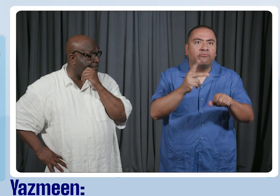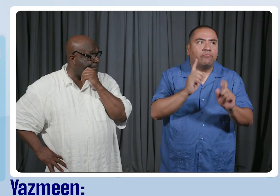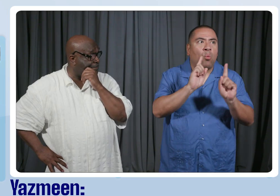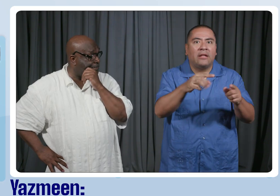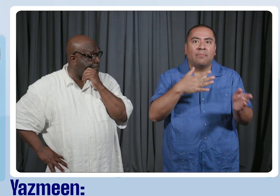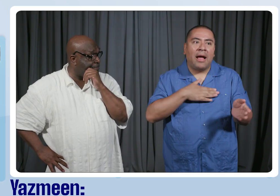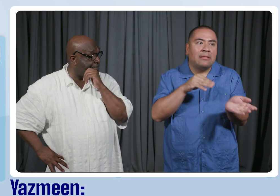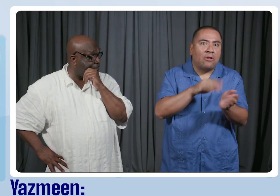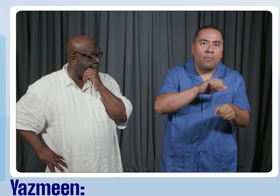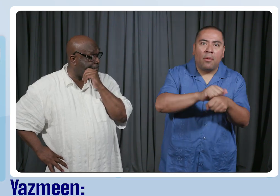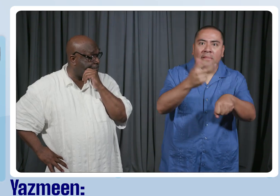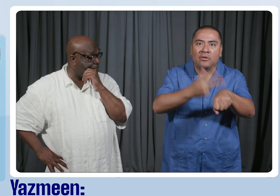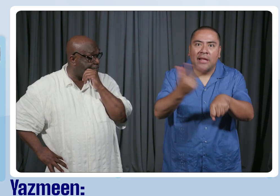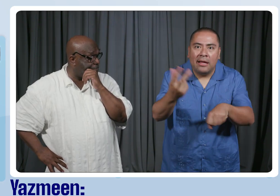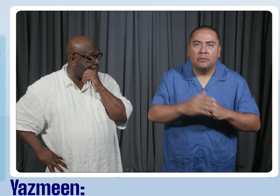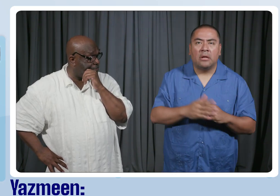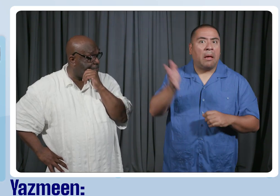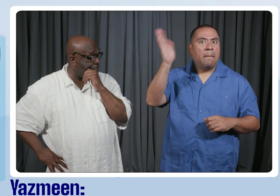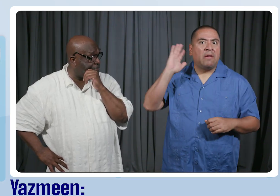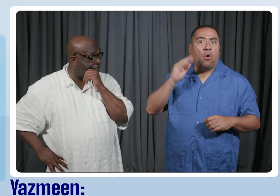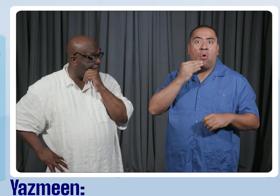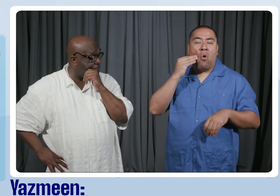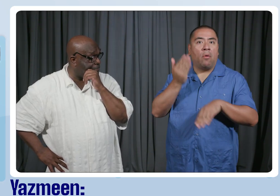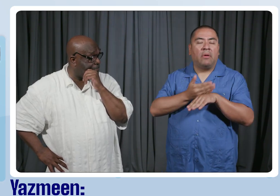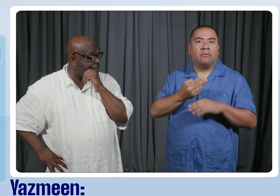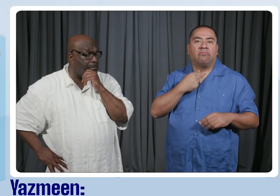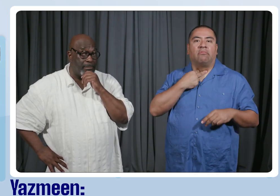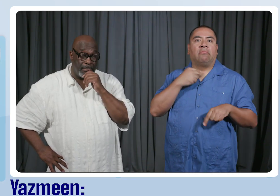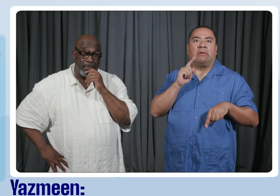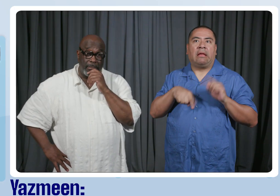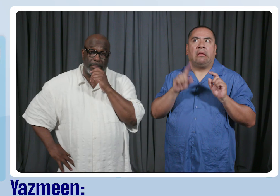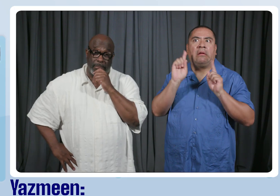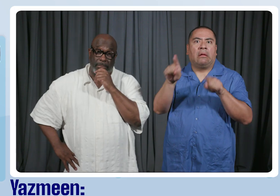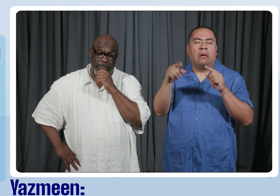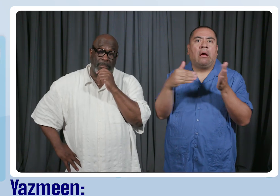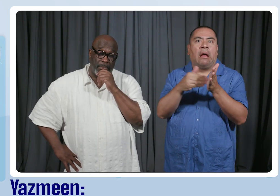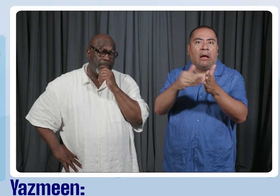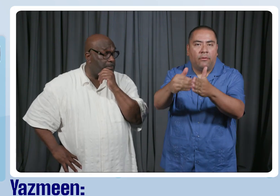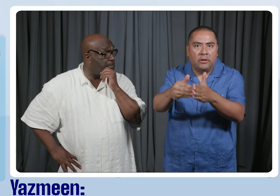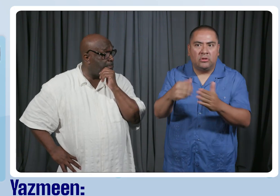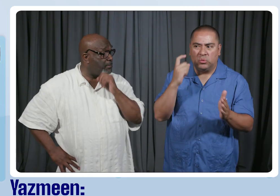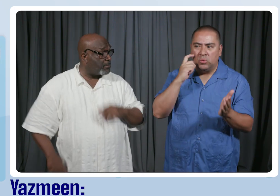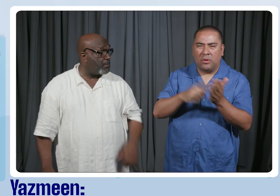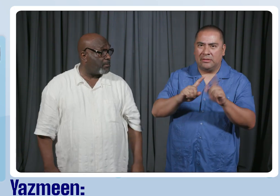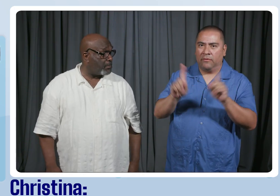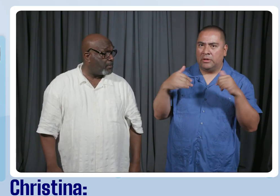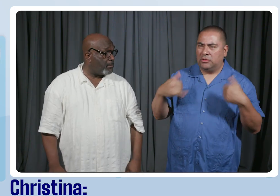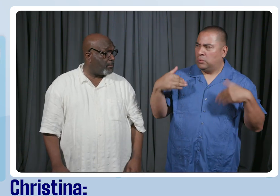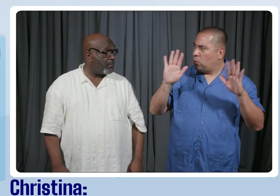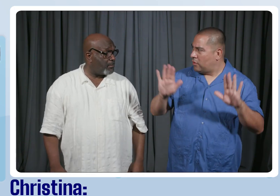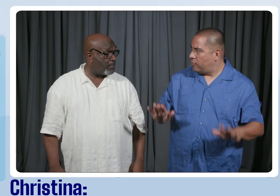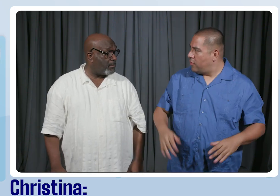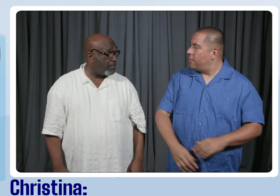doctor's appointments, when before HomeMod, they weren't able to attend many. So seeing that difference is wonderful. Are